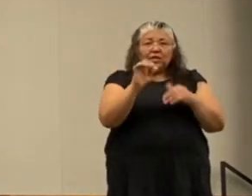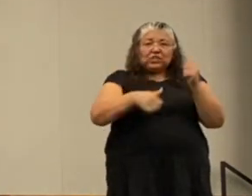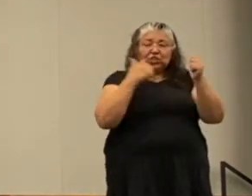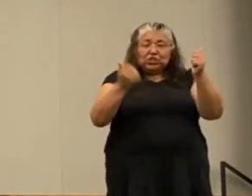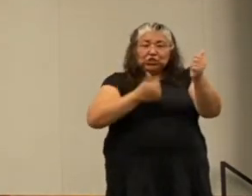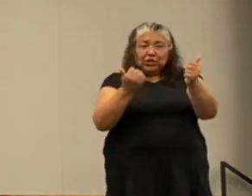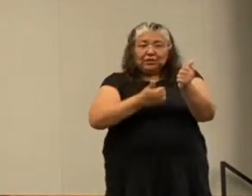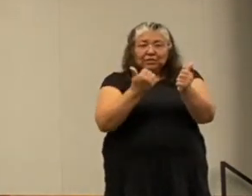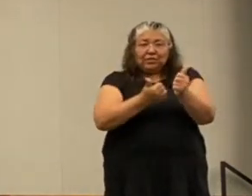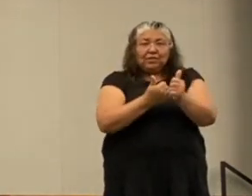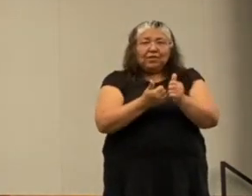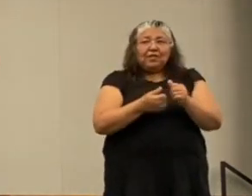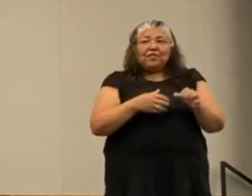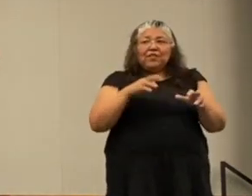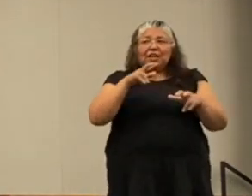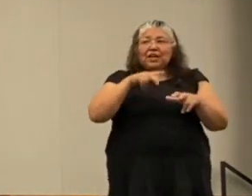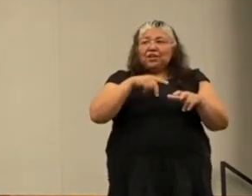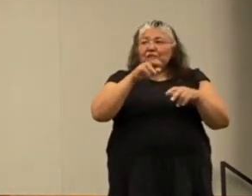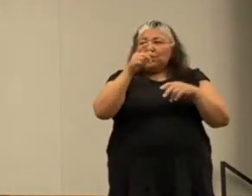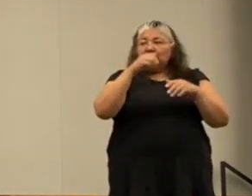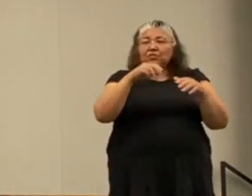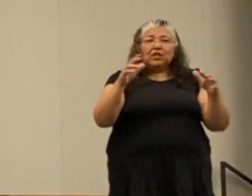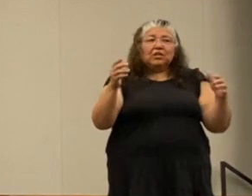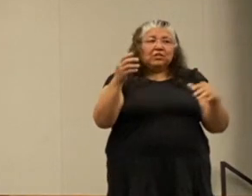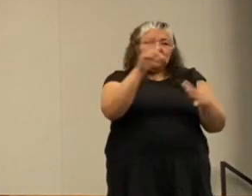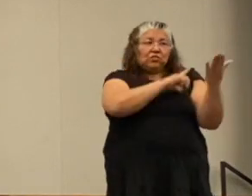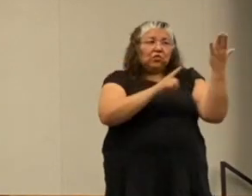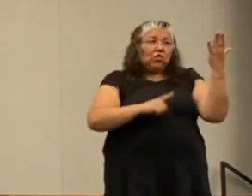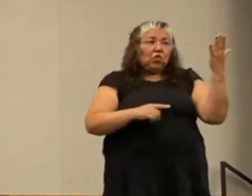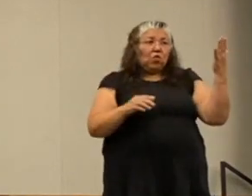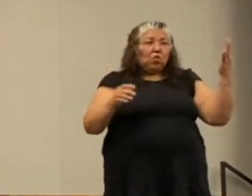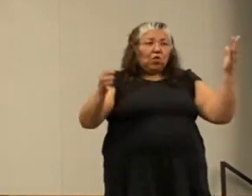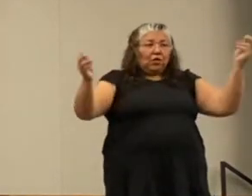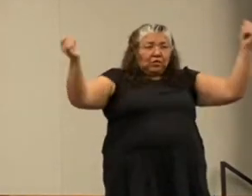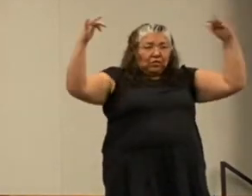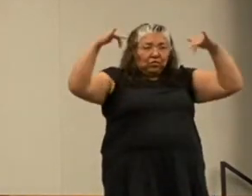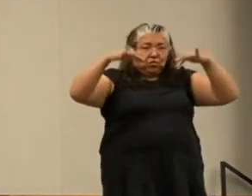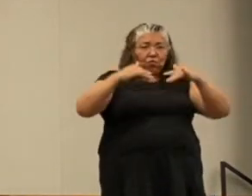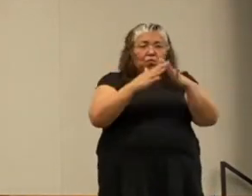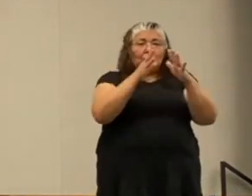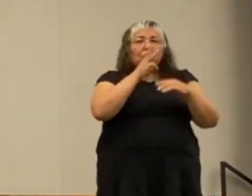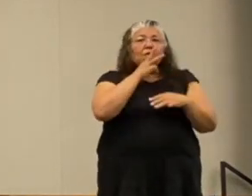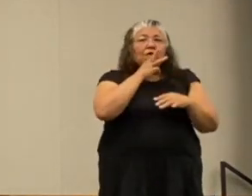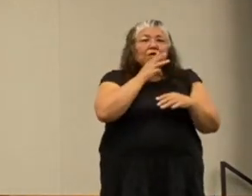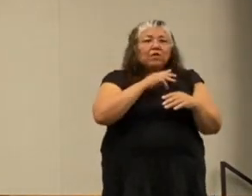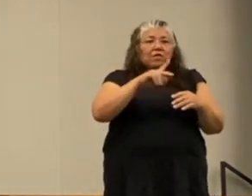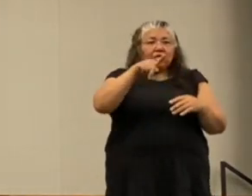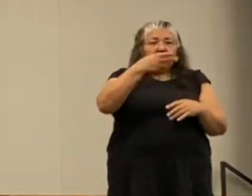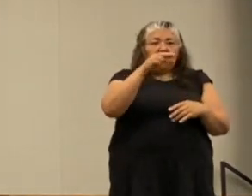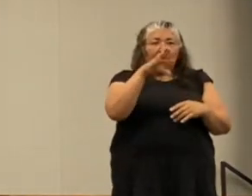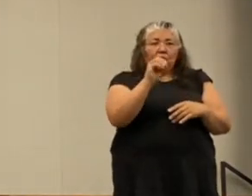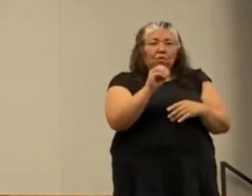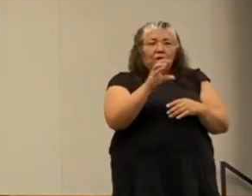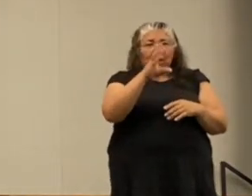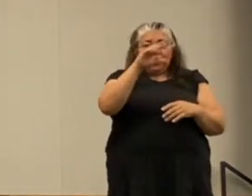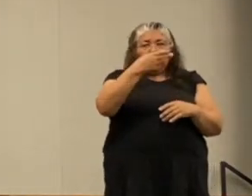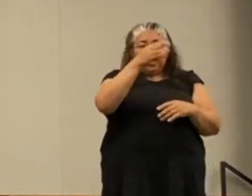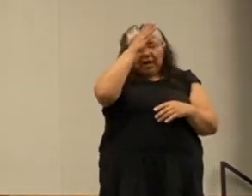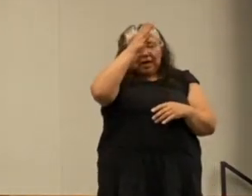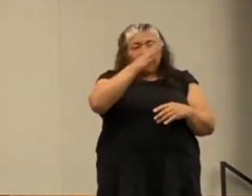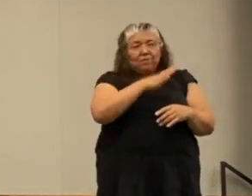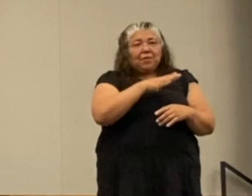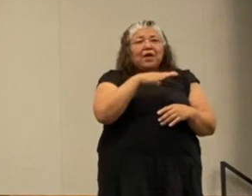them, and they get in there, and the Lord closes the water. The Pharaoh and his men drown.